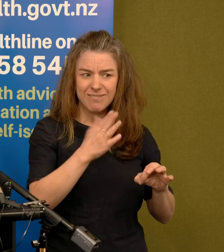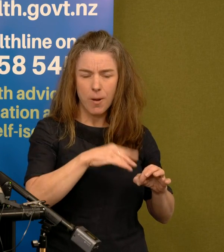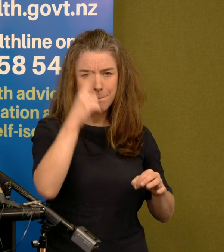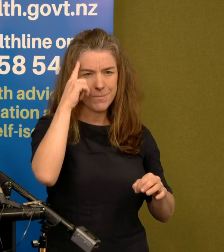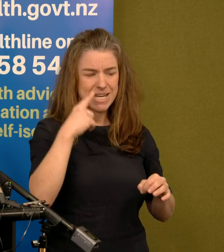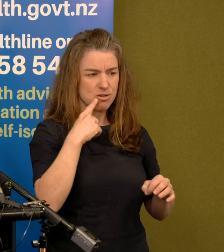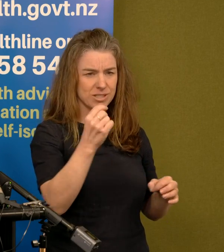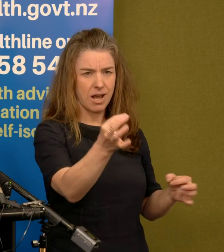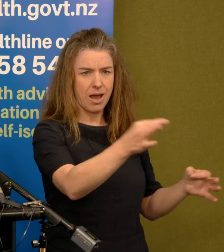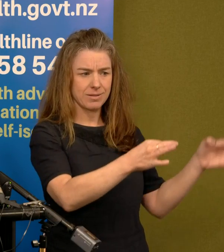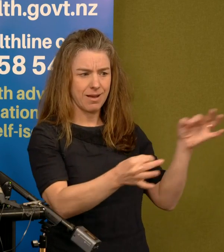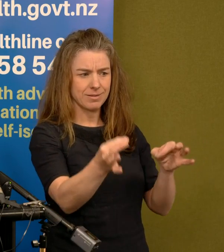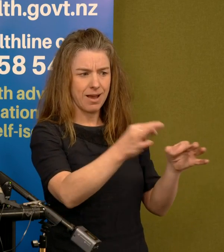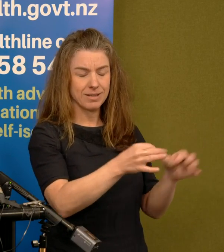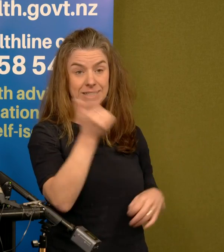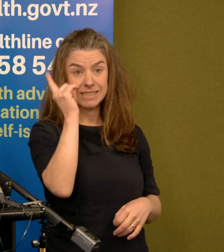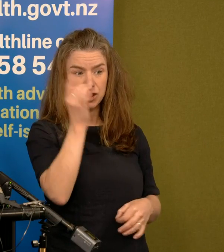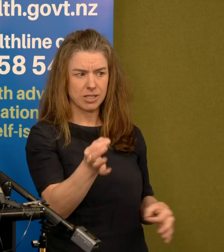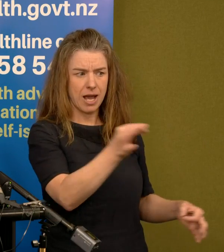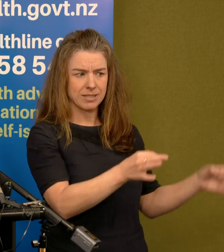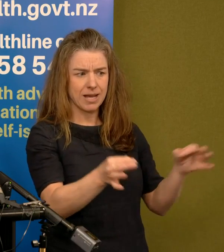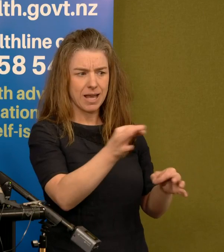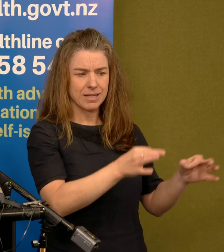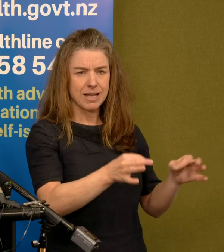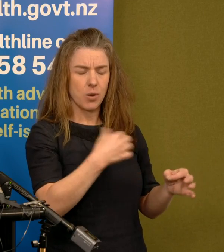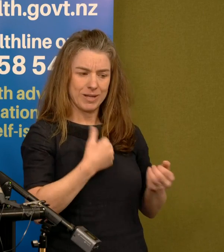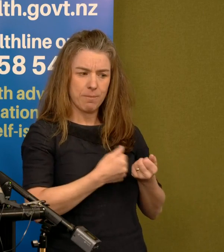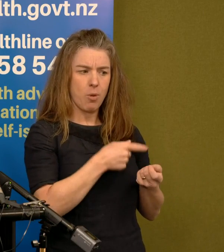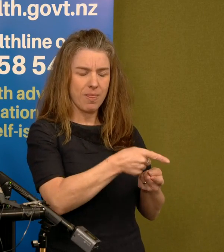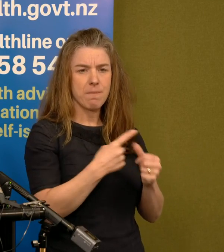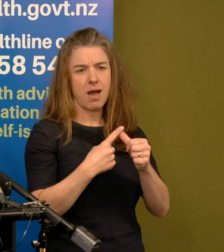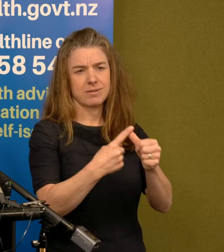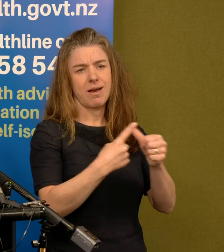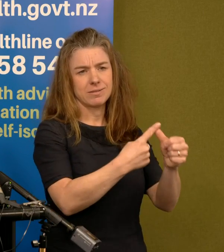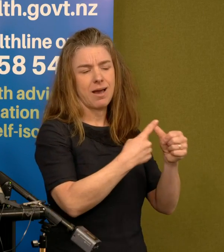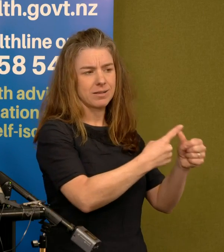parents and their teachers are seeking, and that will be the case today.